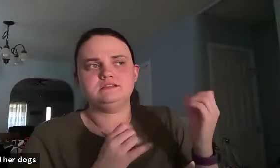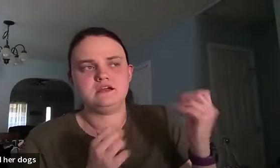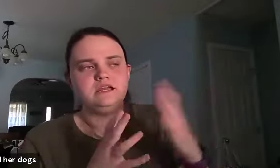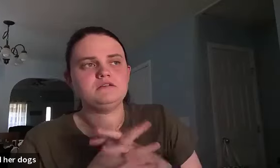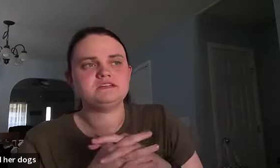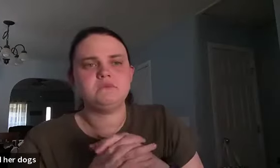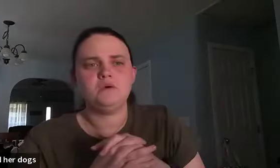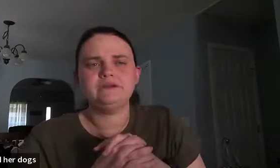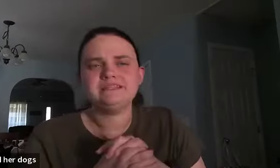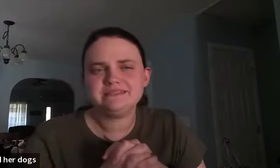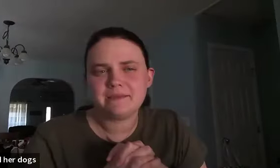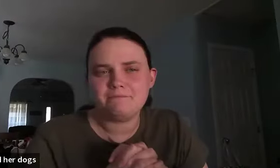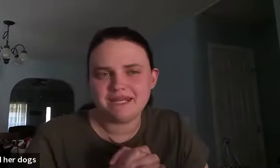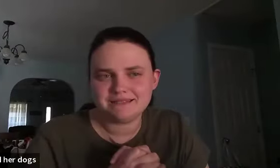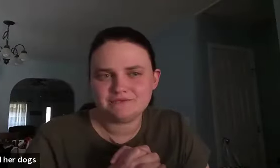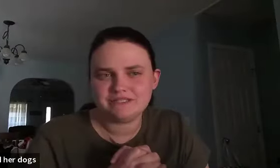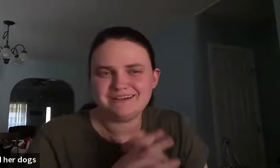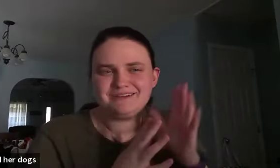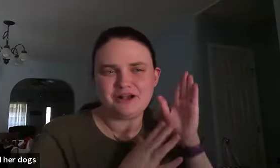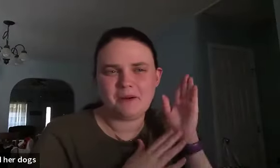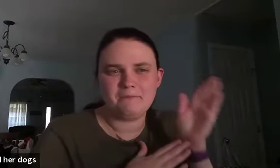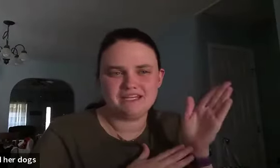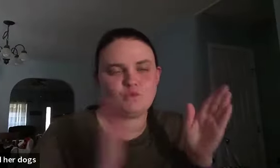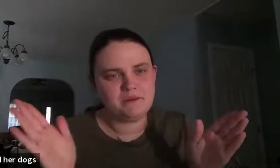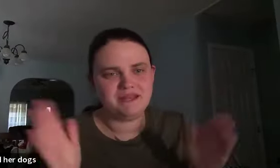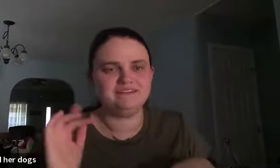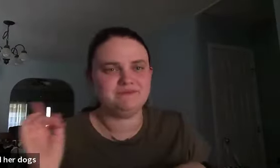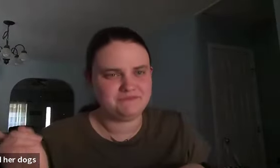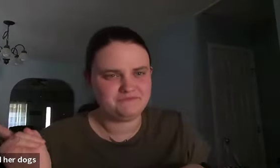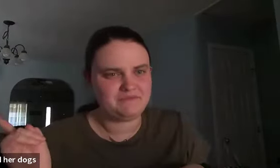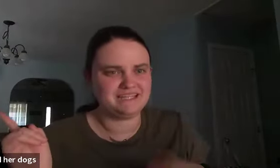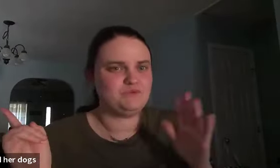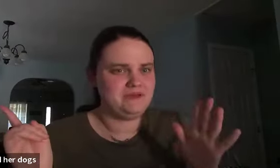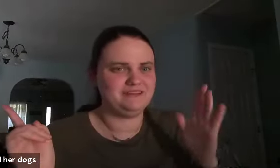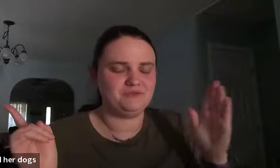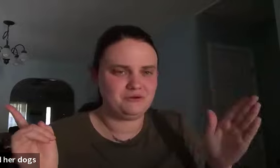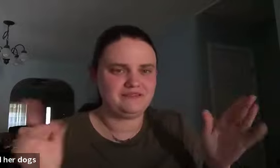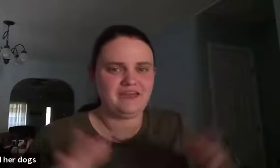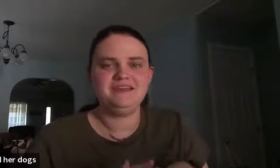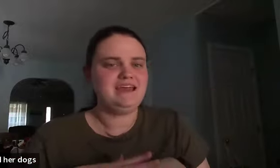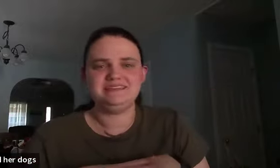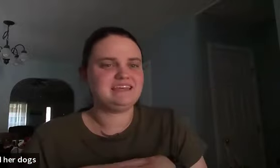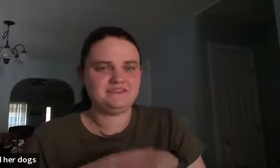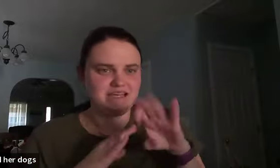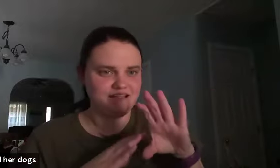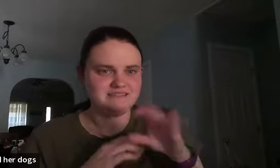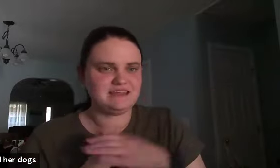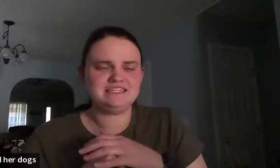and signing all the time, we tend to say minutes. We tend to talk about minutes. 1 minute. Give me 5 minutes. 1 minute. Or like that instead of the seconds. It's